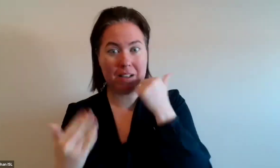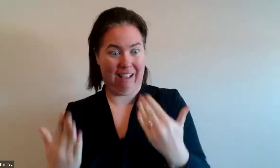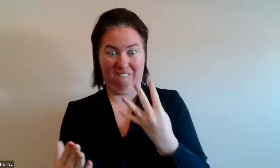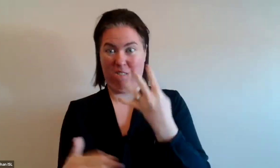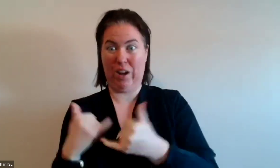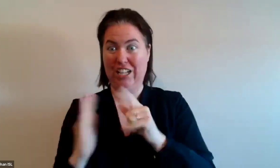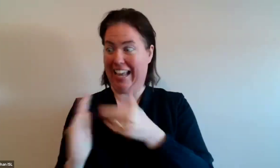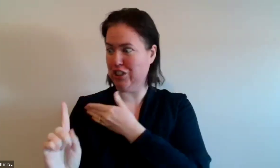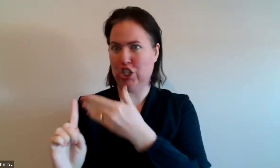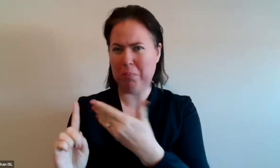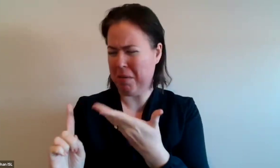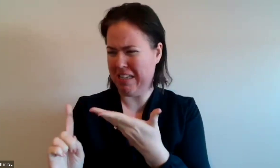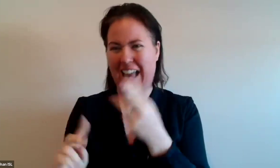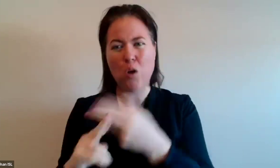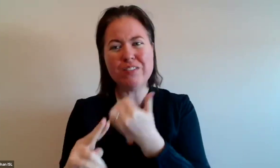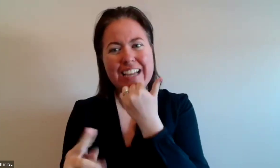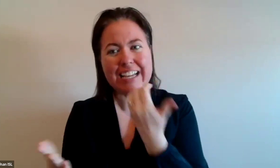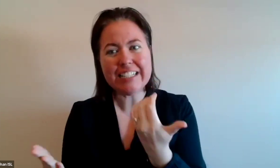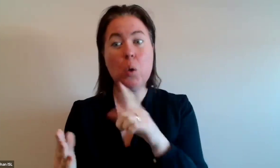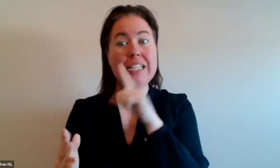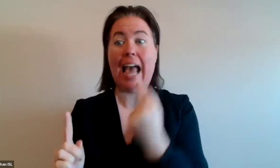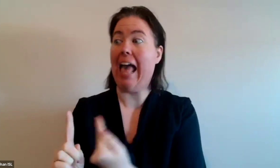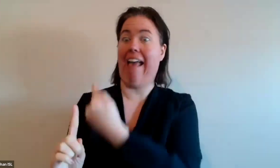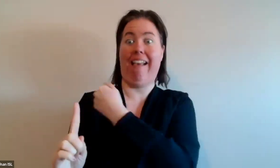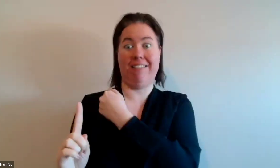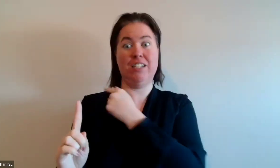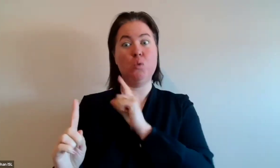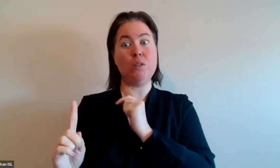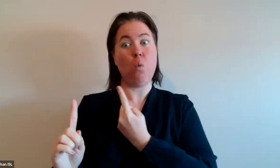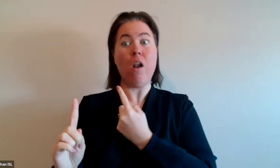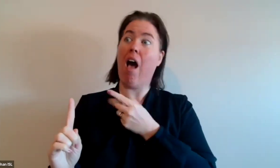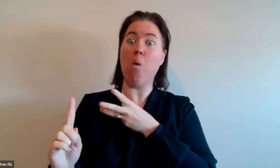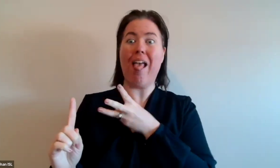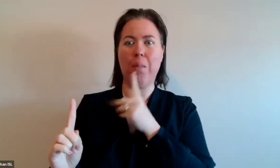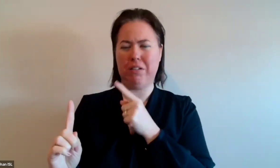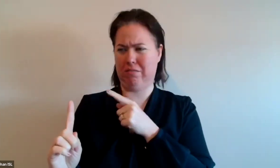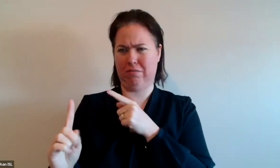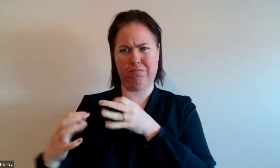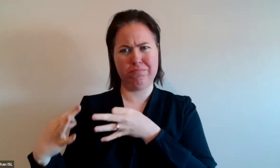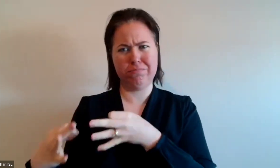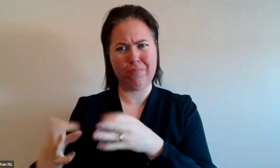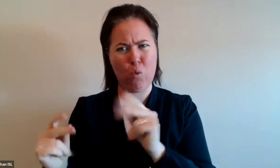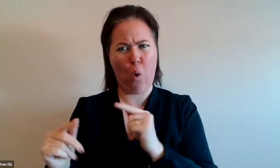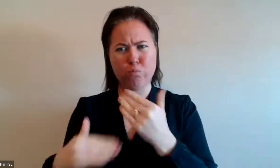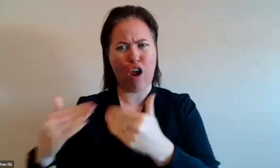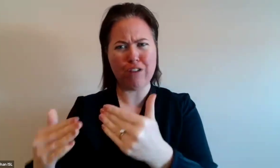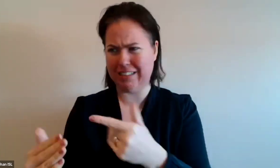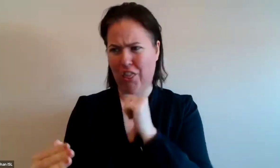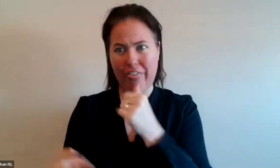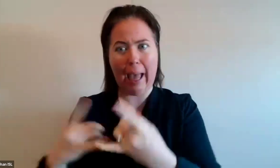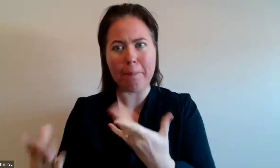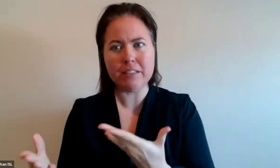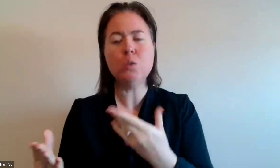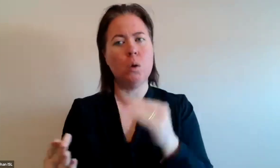years later. And things that the government may have said they were doing in 2021 may still be no further along the process. And that's important for them to be